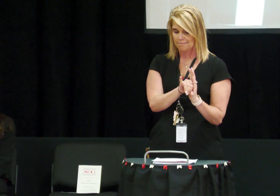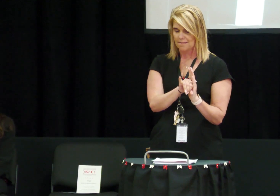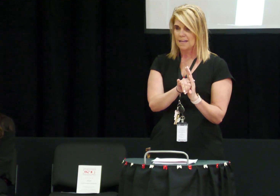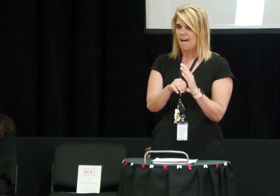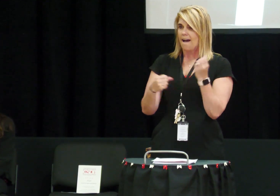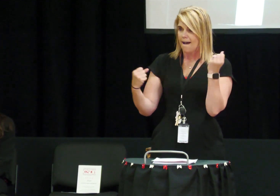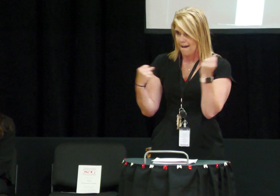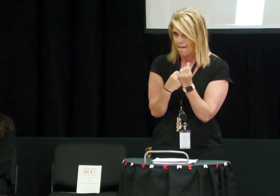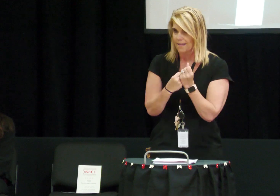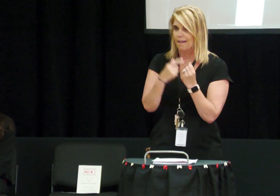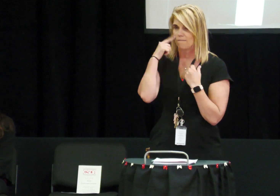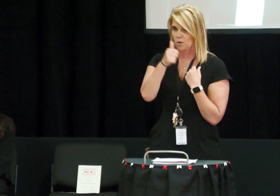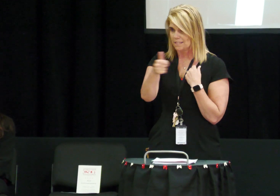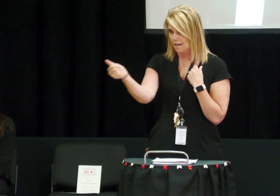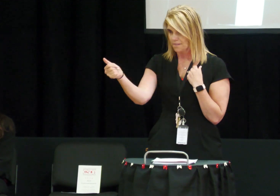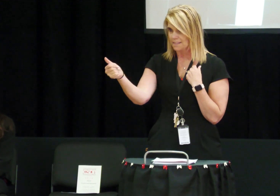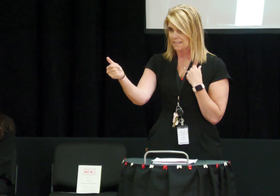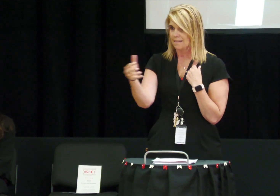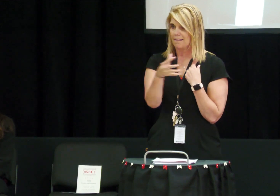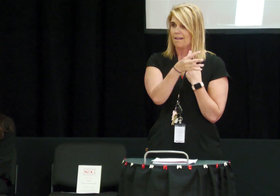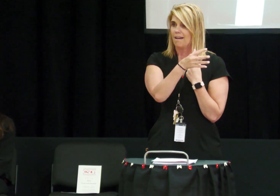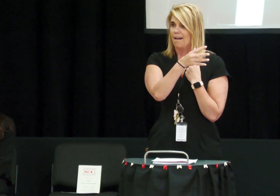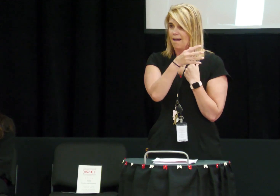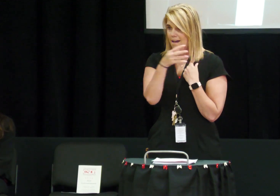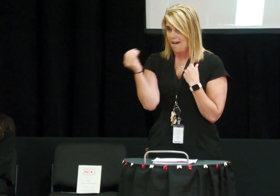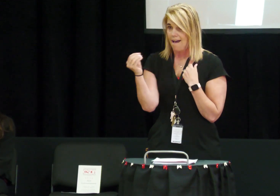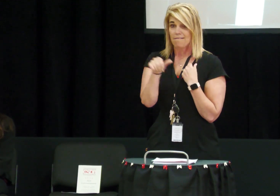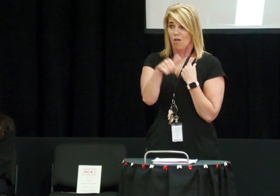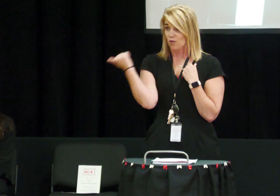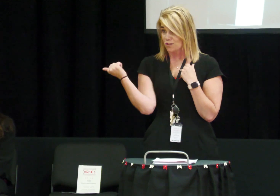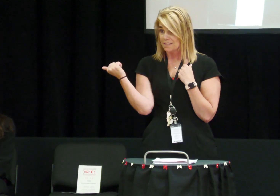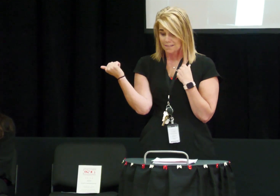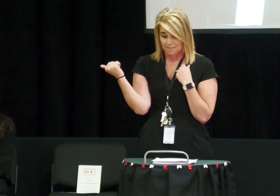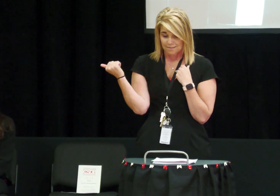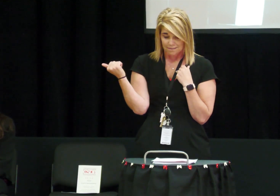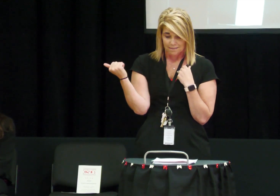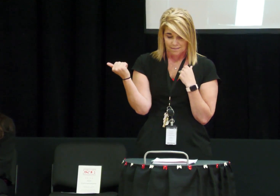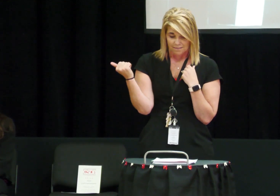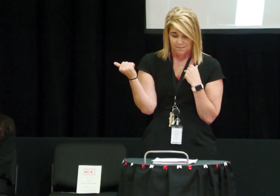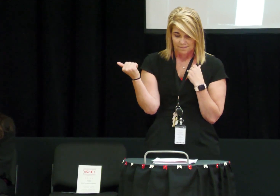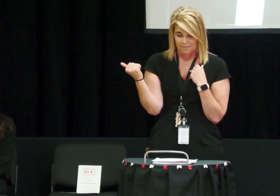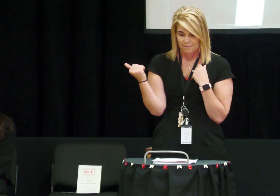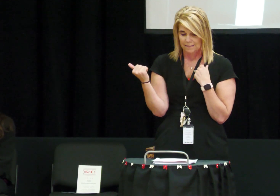continue cherishing your identity, advocate for yourself and for others.